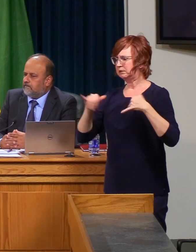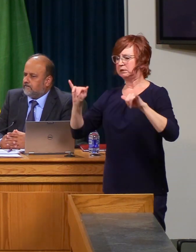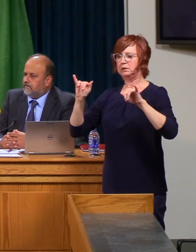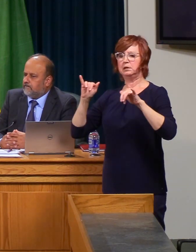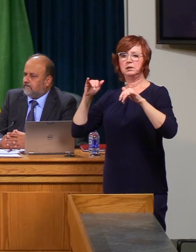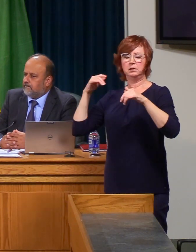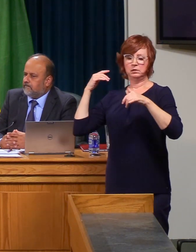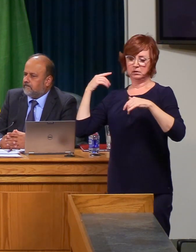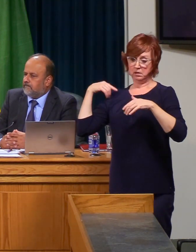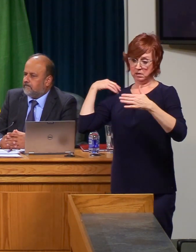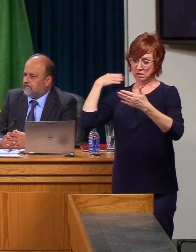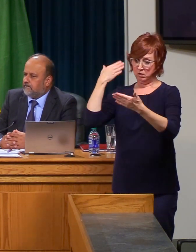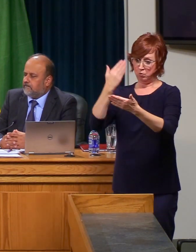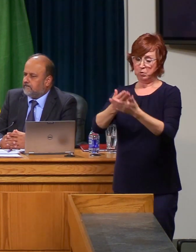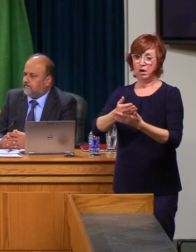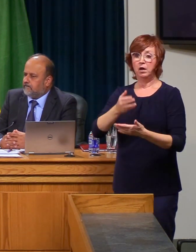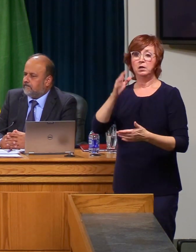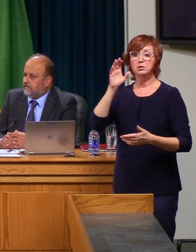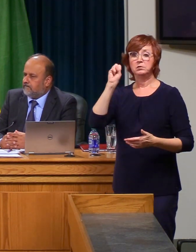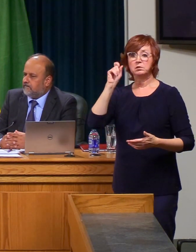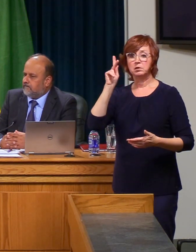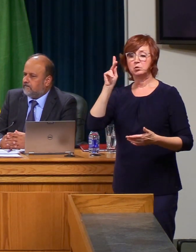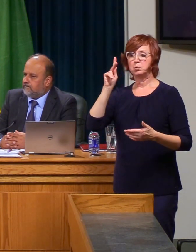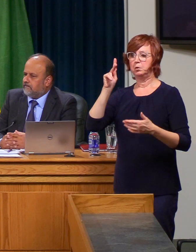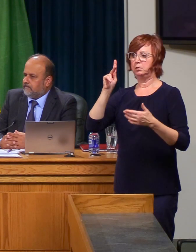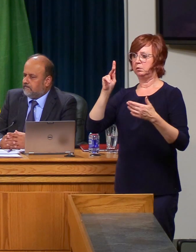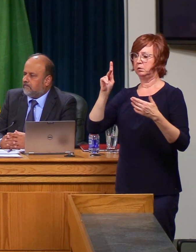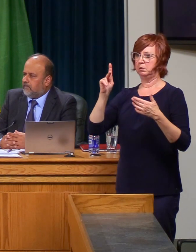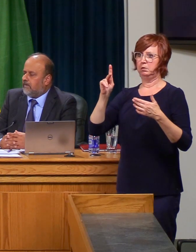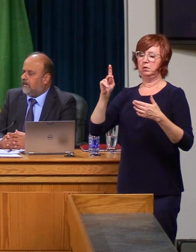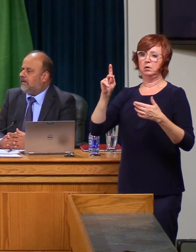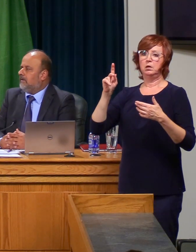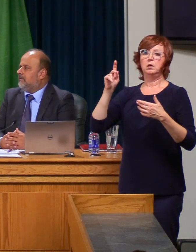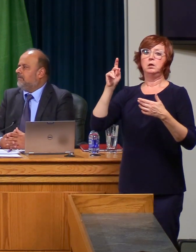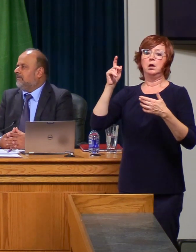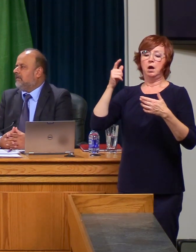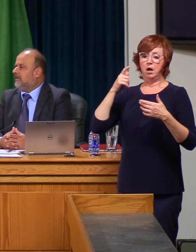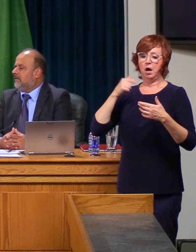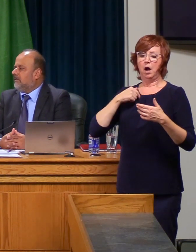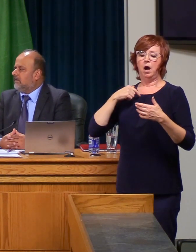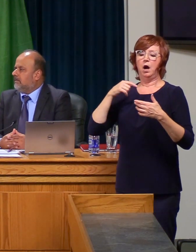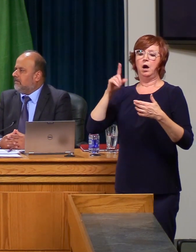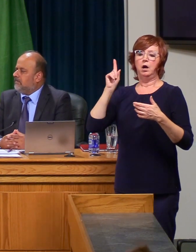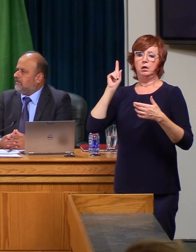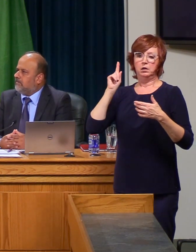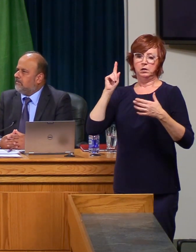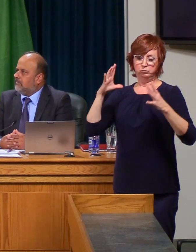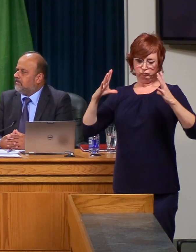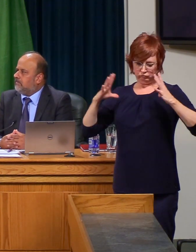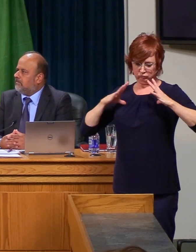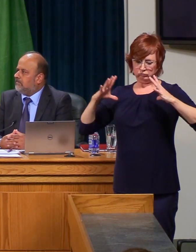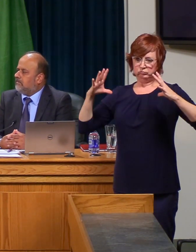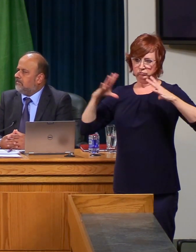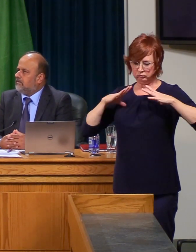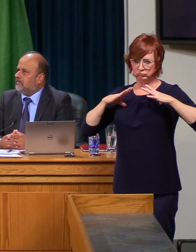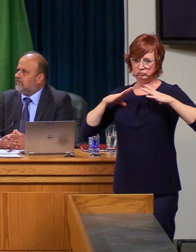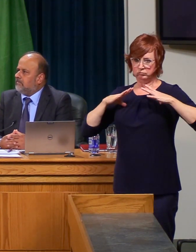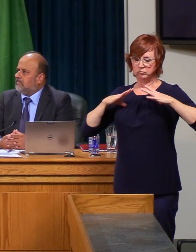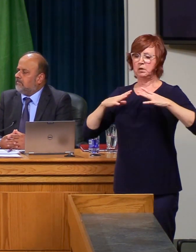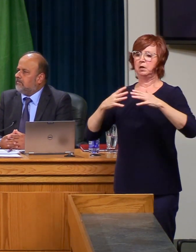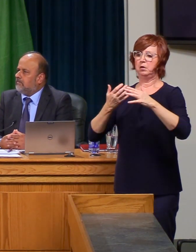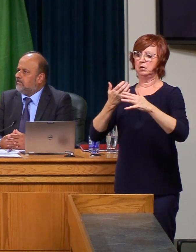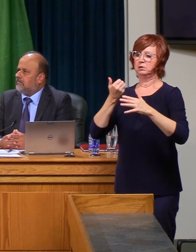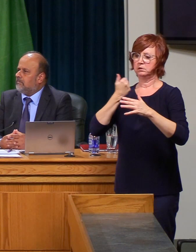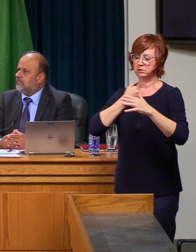same precautions that you would if you had been exposed to COVID-19 by self-isolating. That is very, very important.